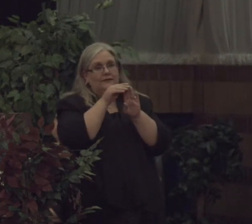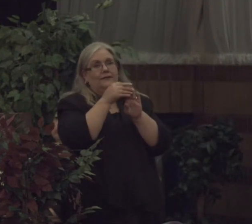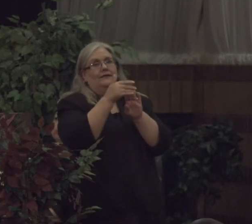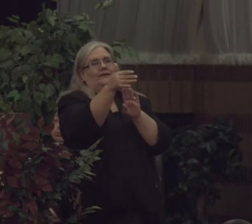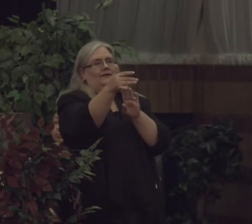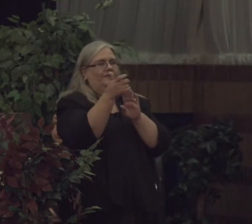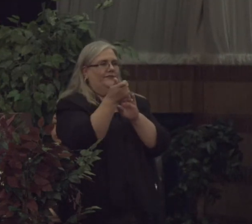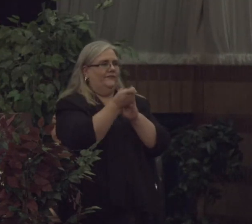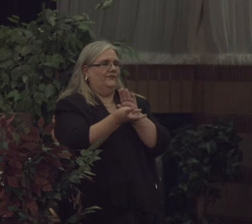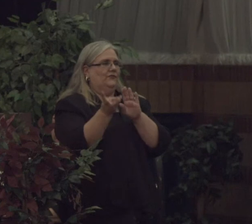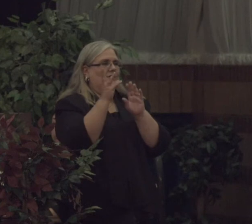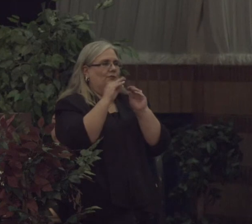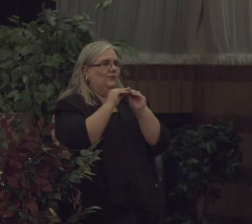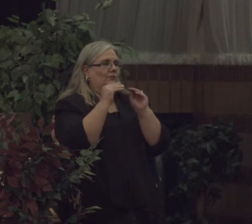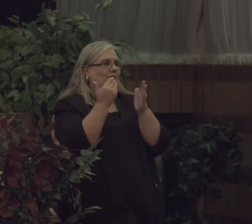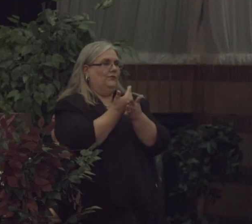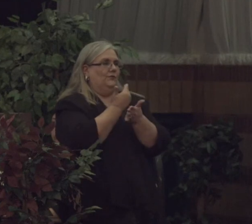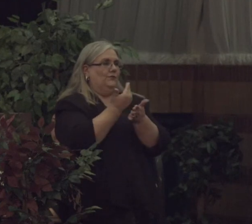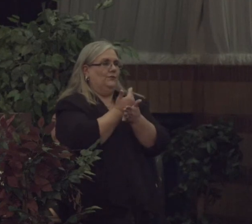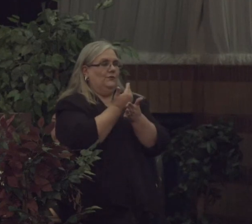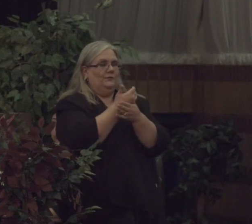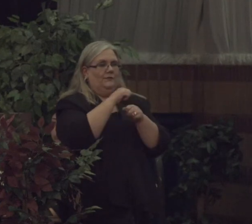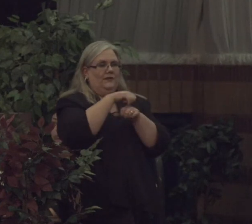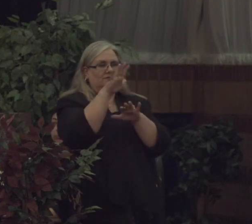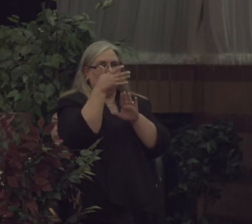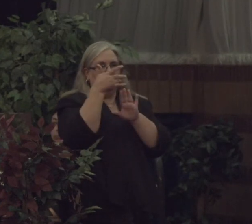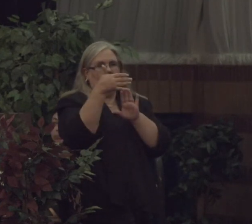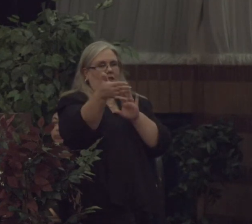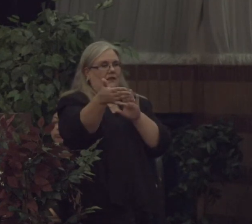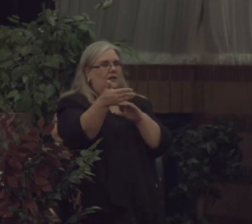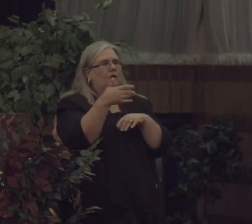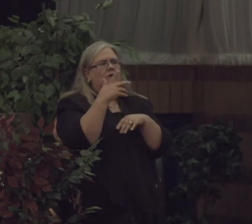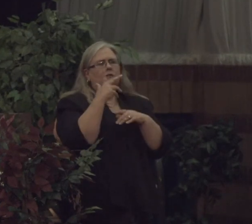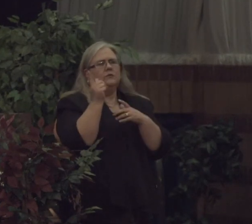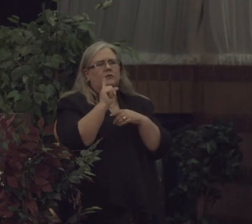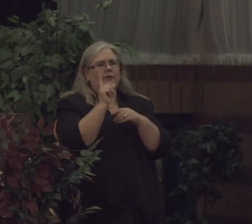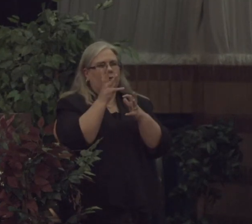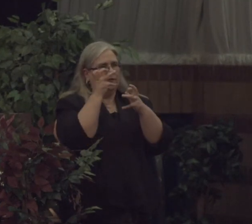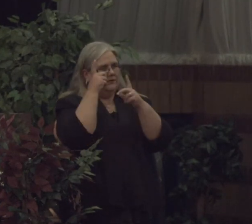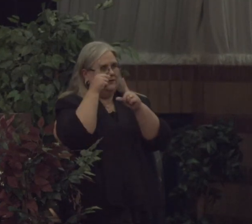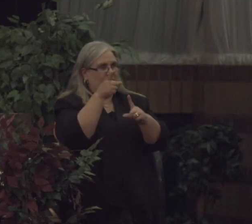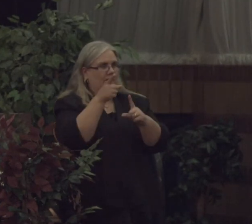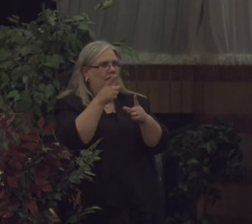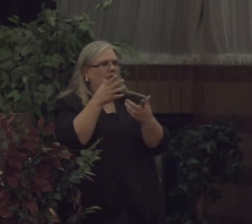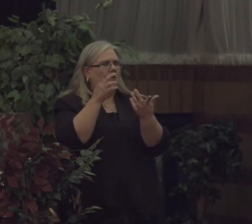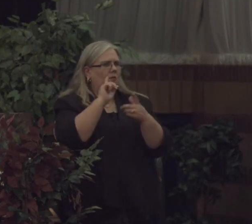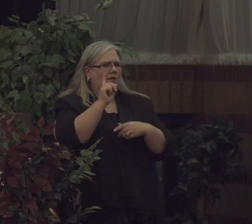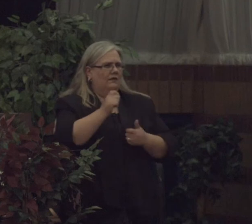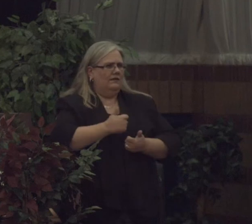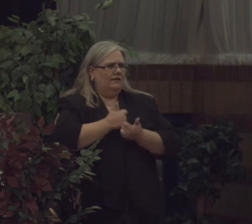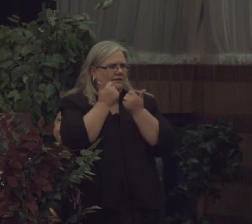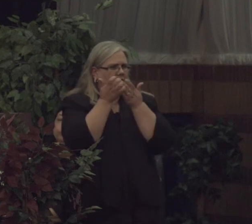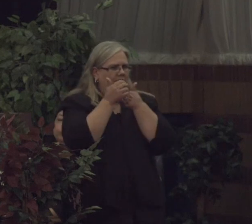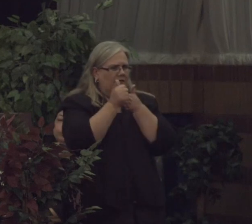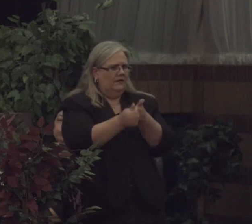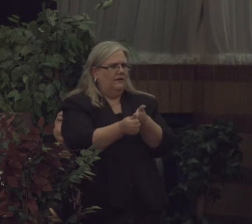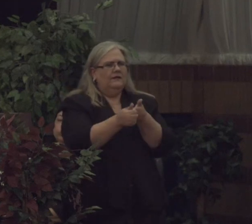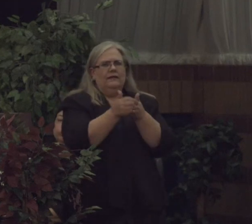us. Who is it that we wish to be? Where is it that our lives will take us? How will we make our dreams come